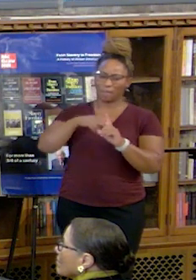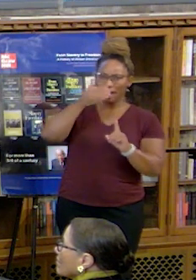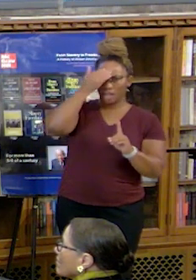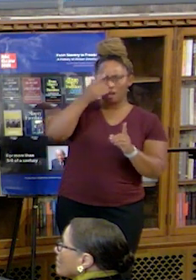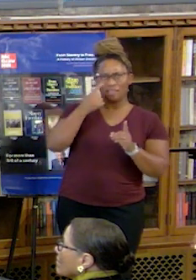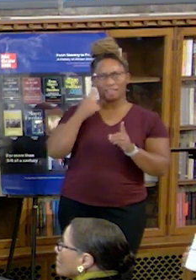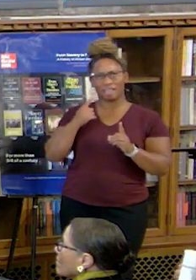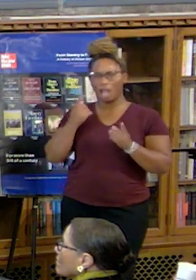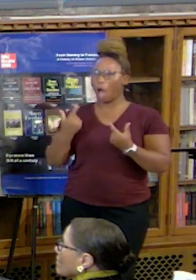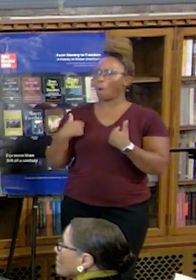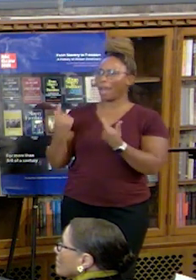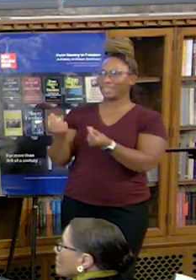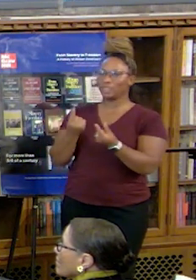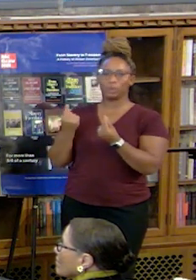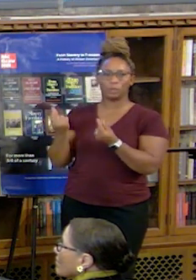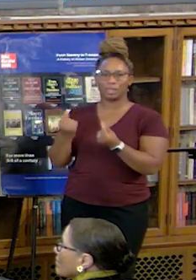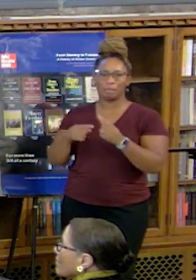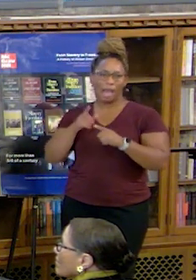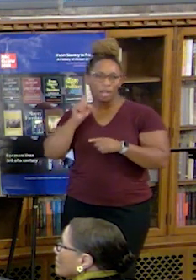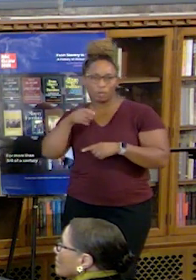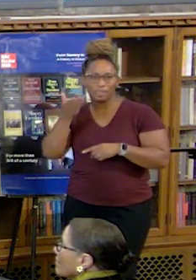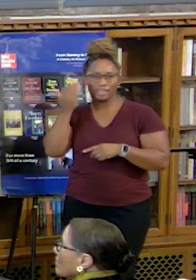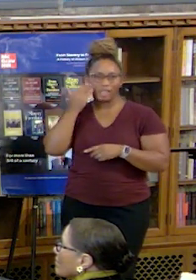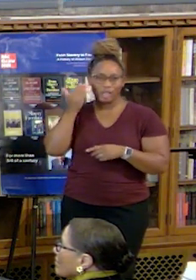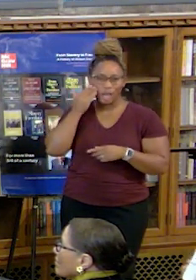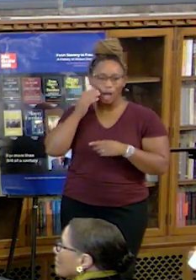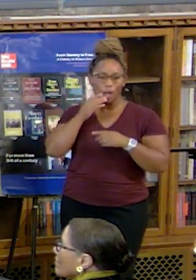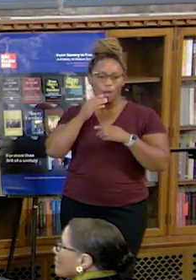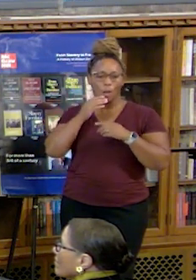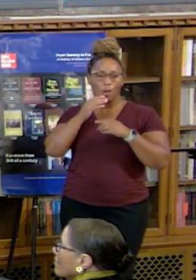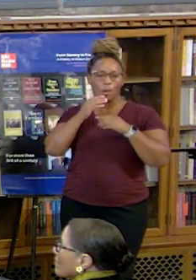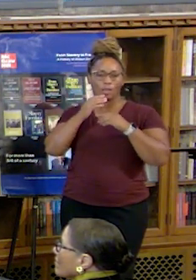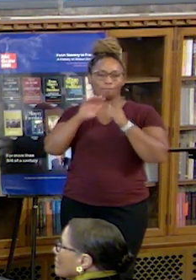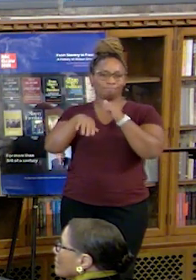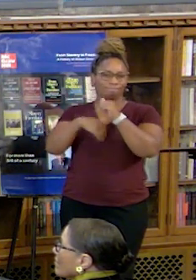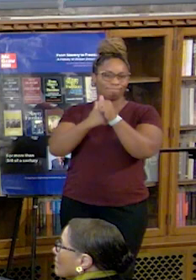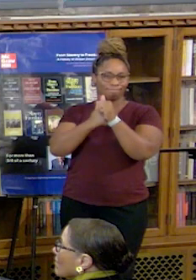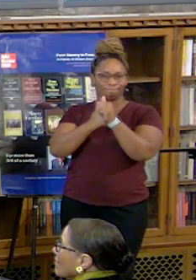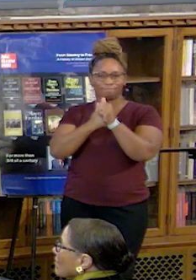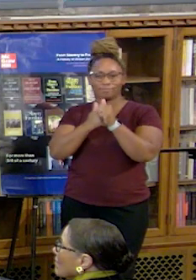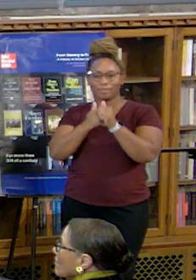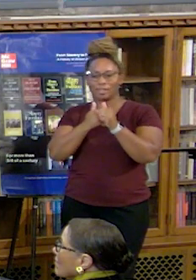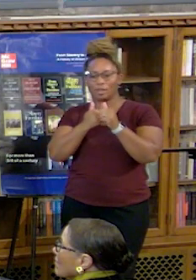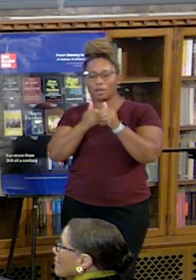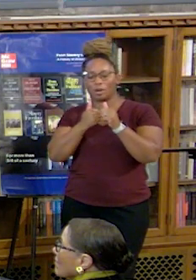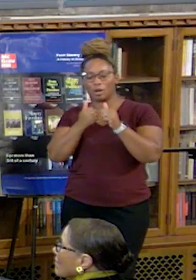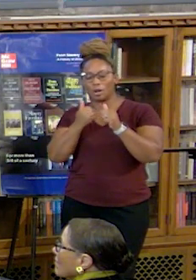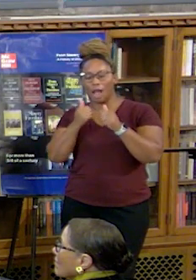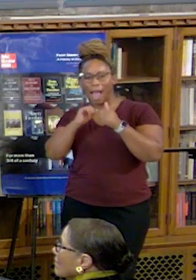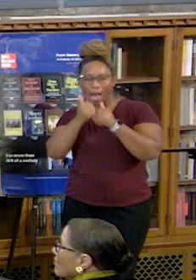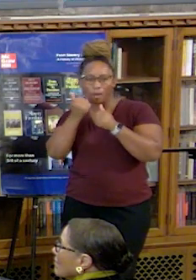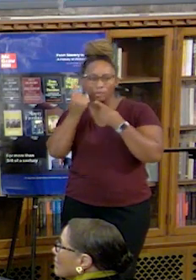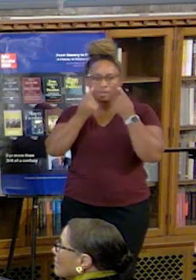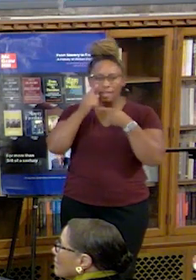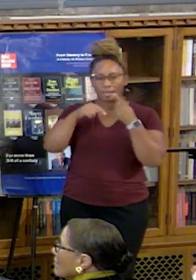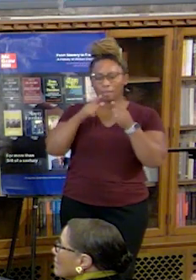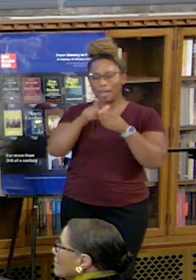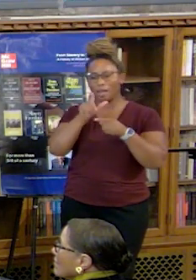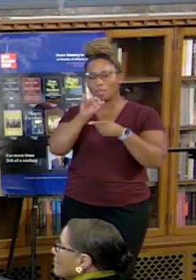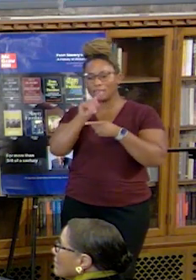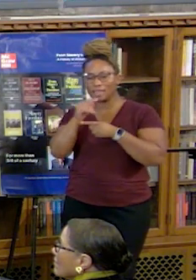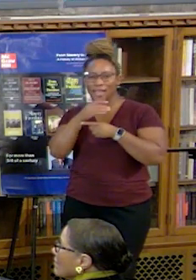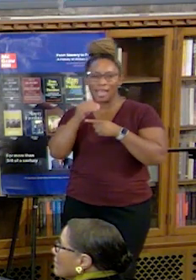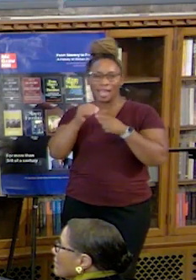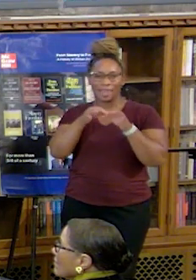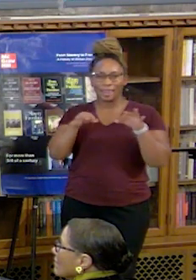thing you do they going to do it and they don't need to know the underlying you know ways of thinking through literature and language